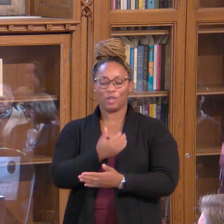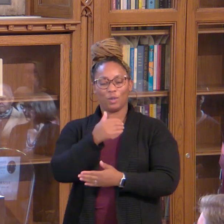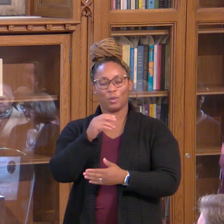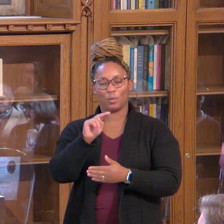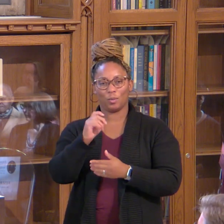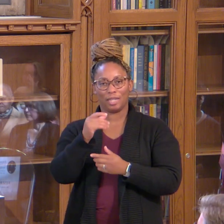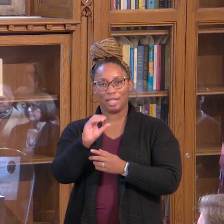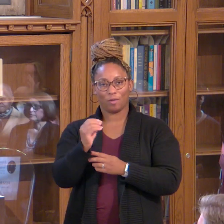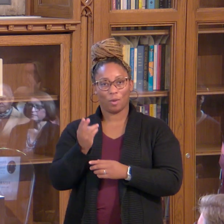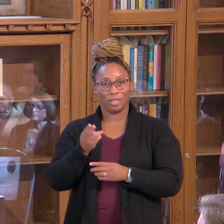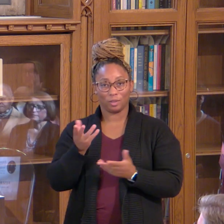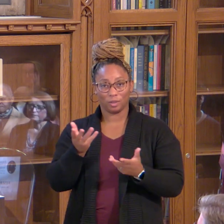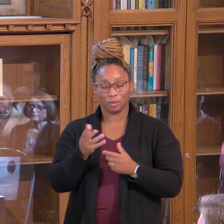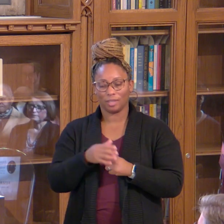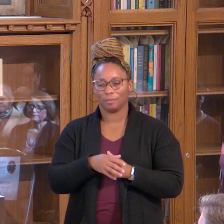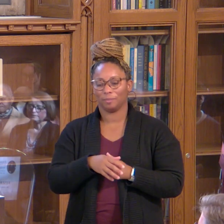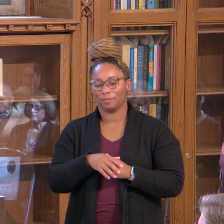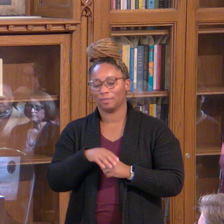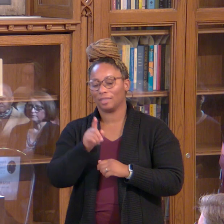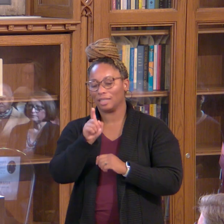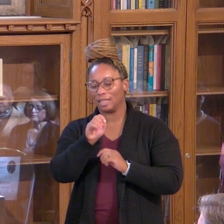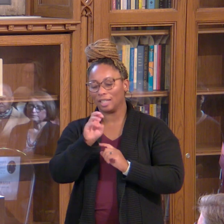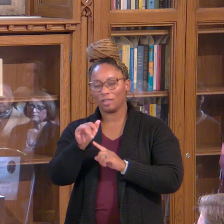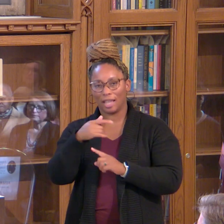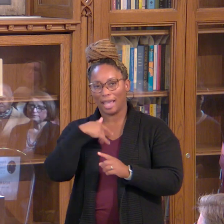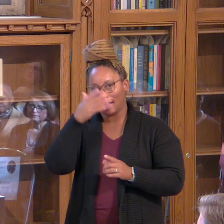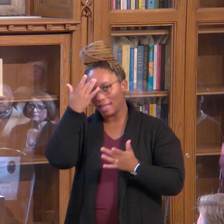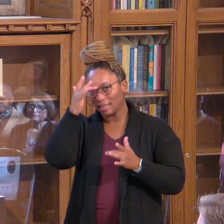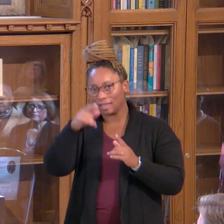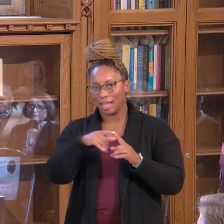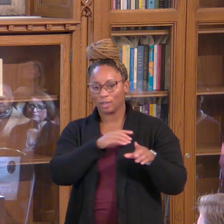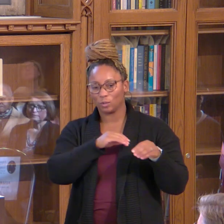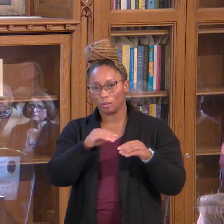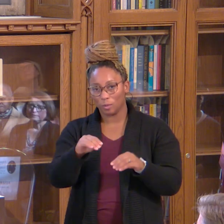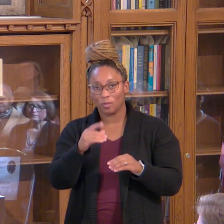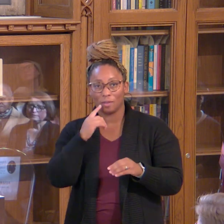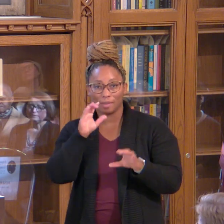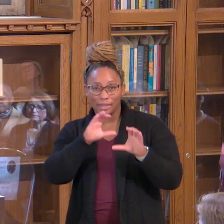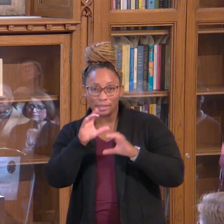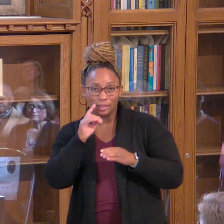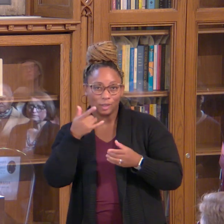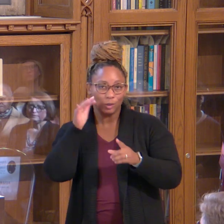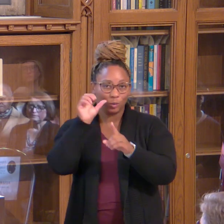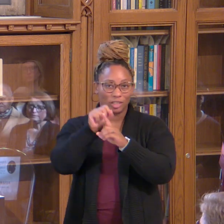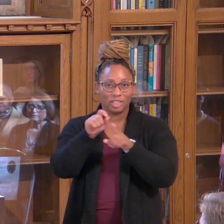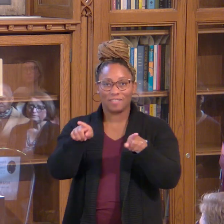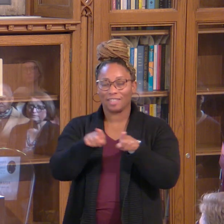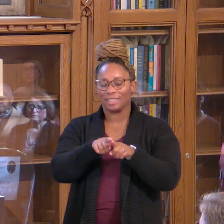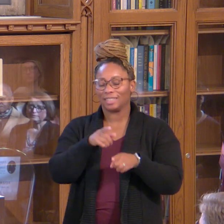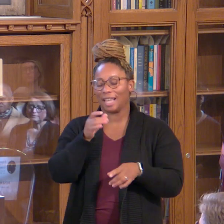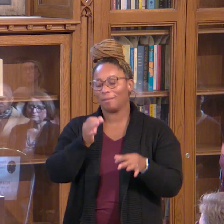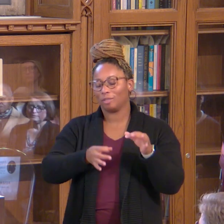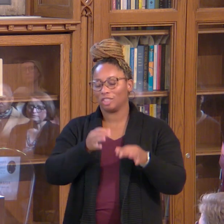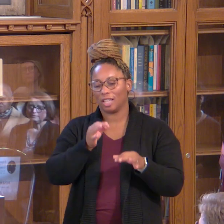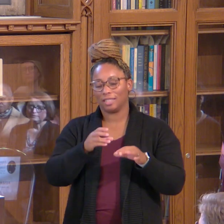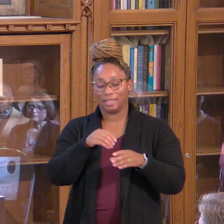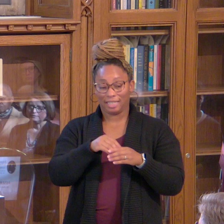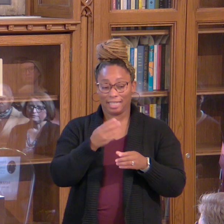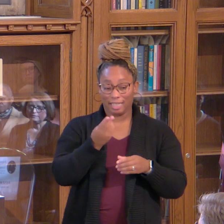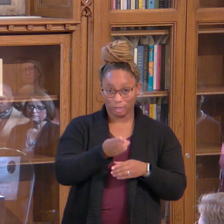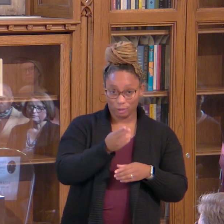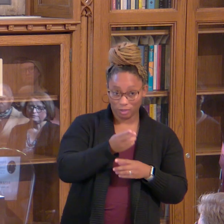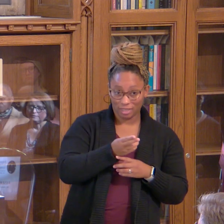says is the literary and intellectual movement that seeks to achieve the same Justice in